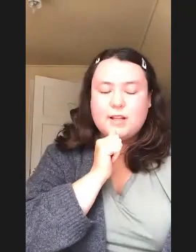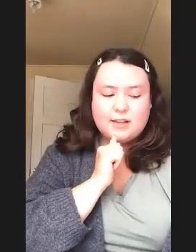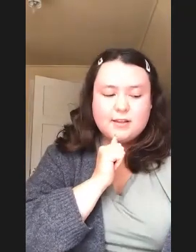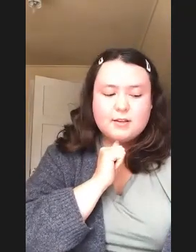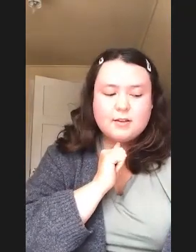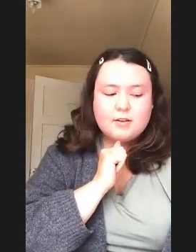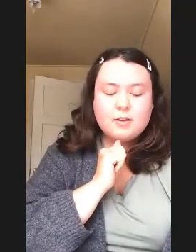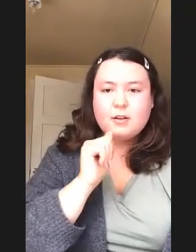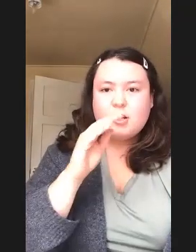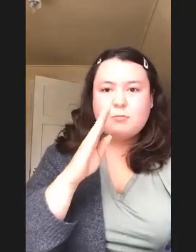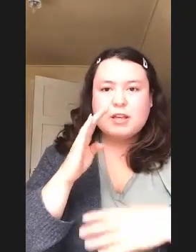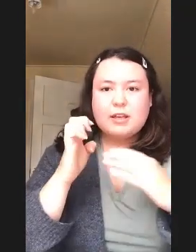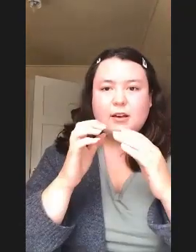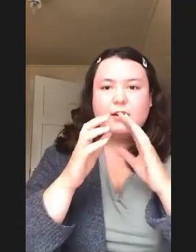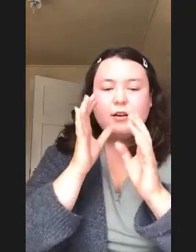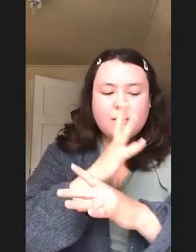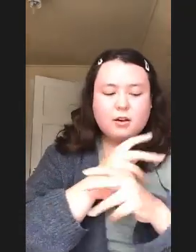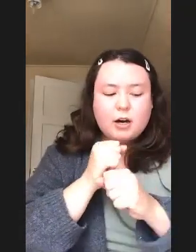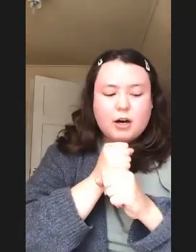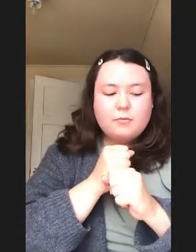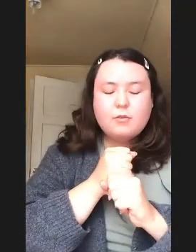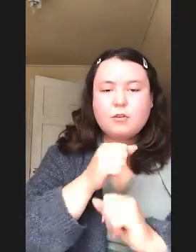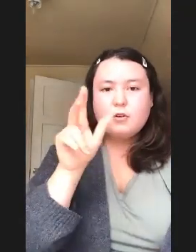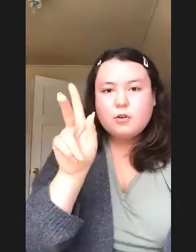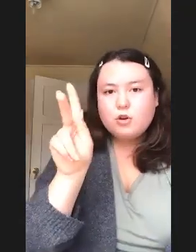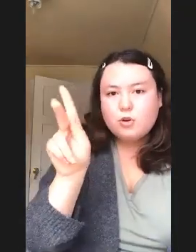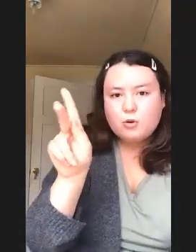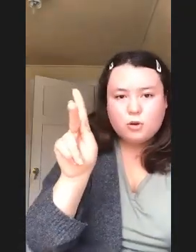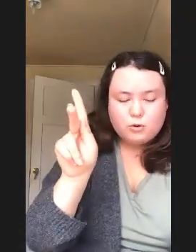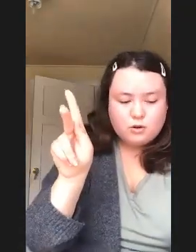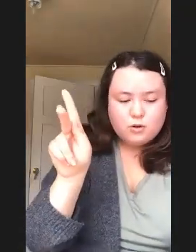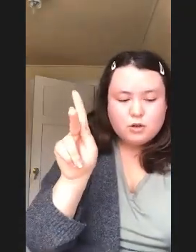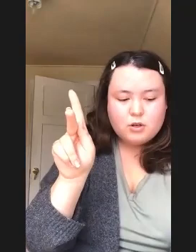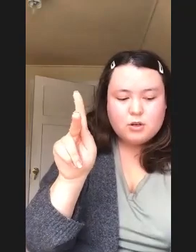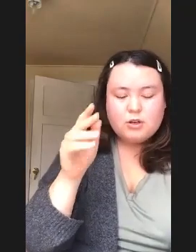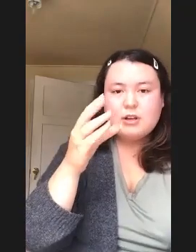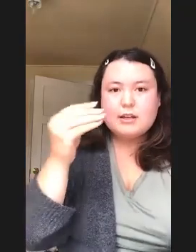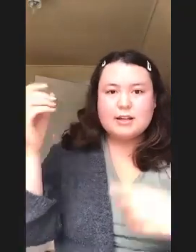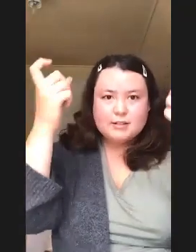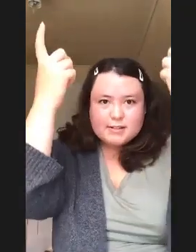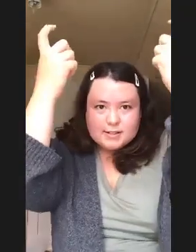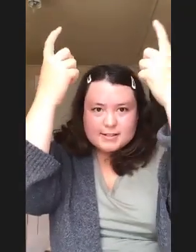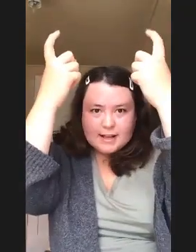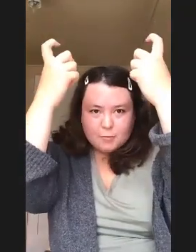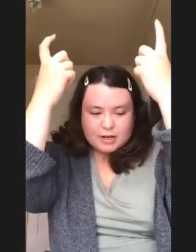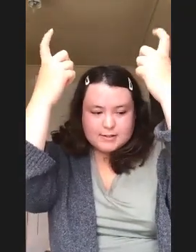patiently. Be calm, Kulu, and celebrate,